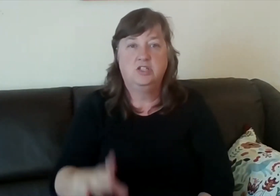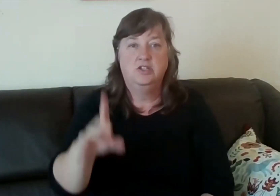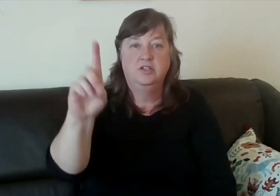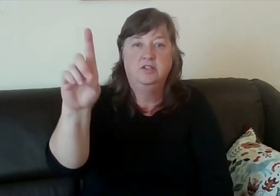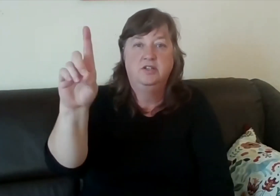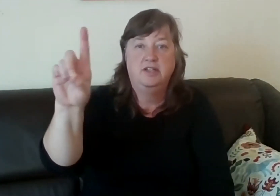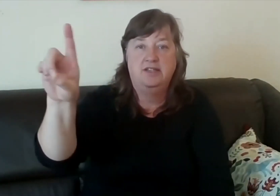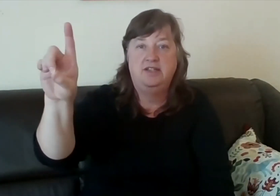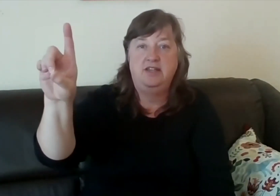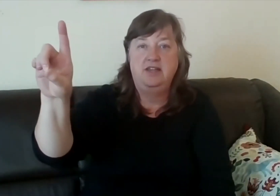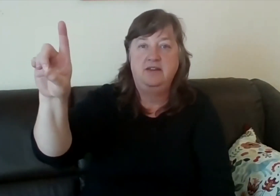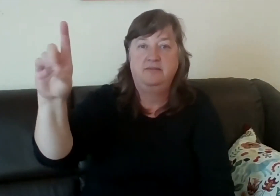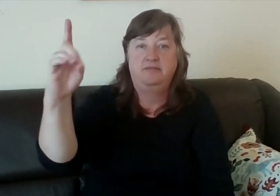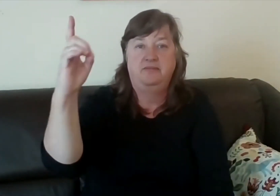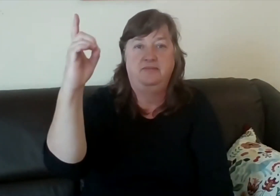Doctor is a D